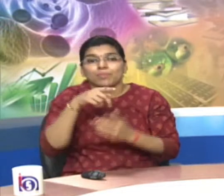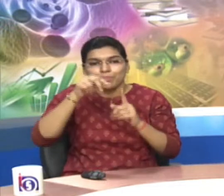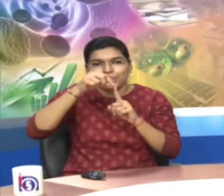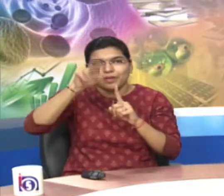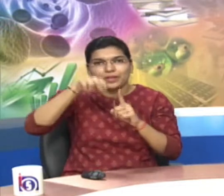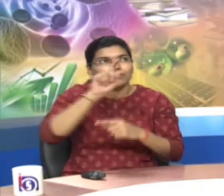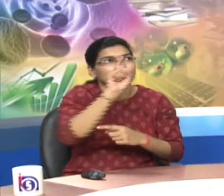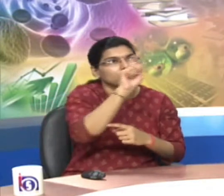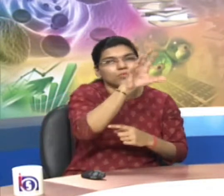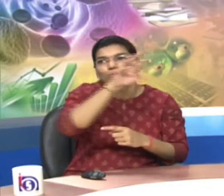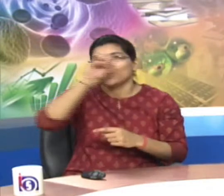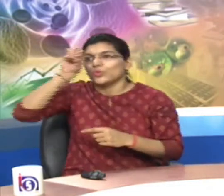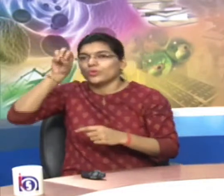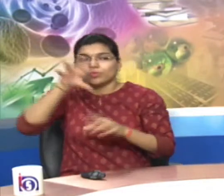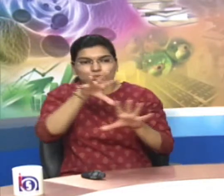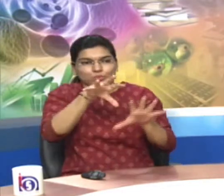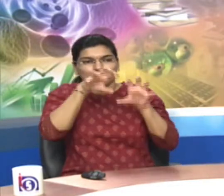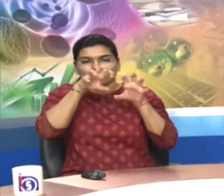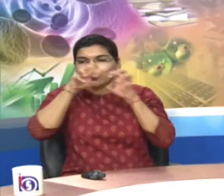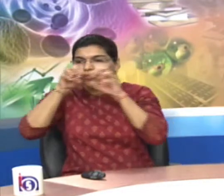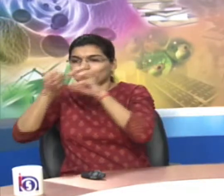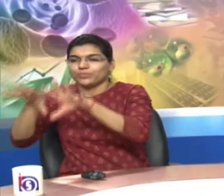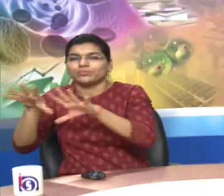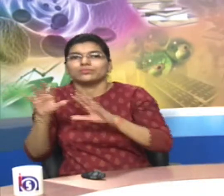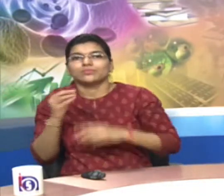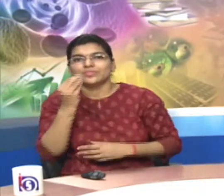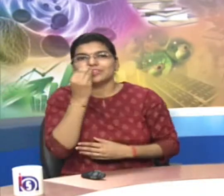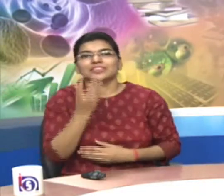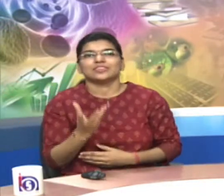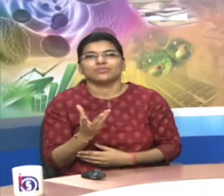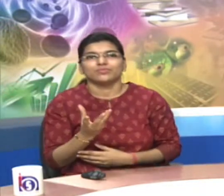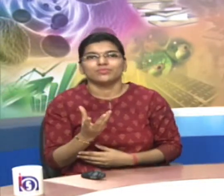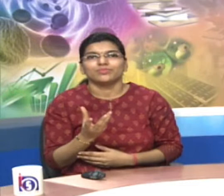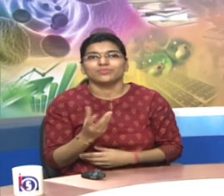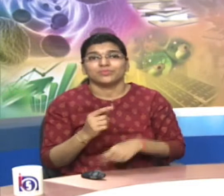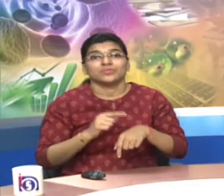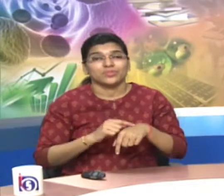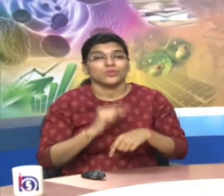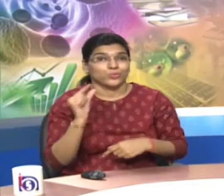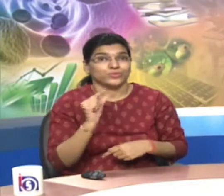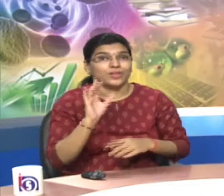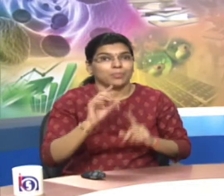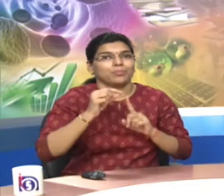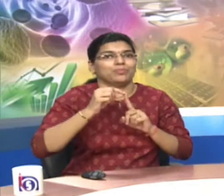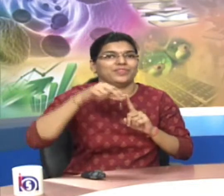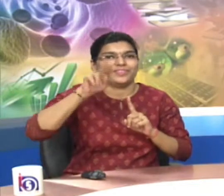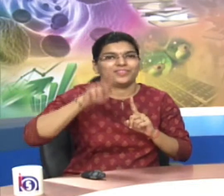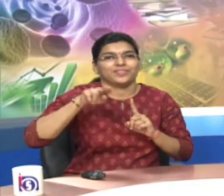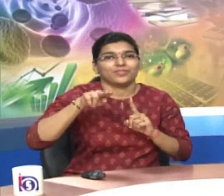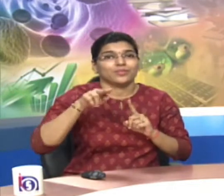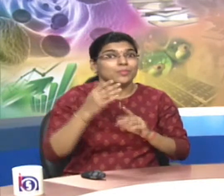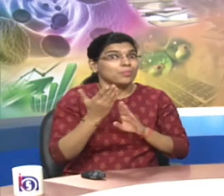for that, format painter is used for copying the